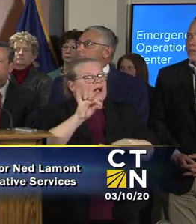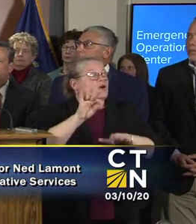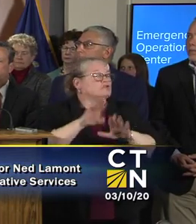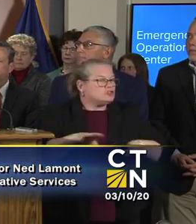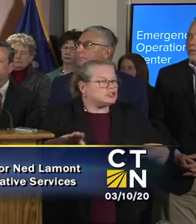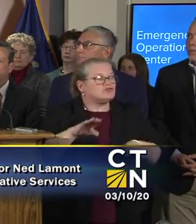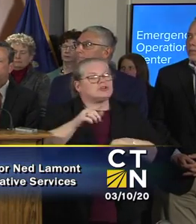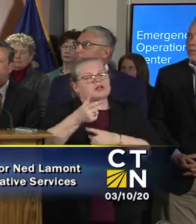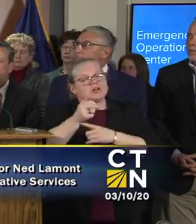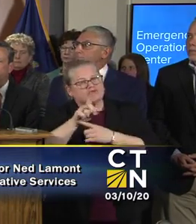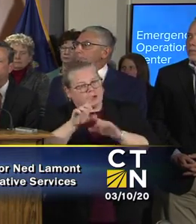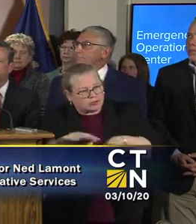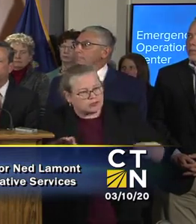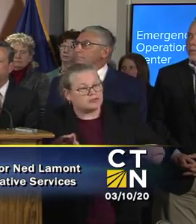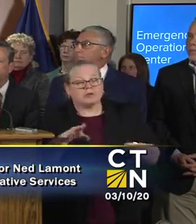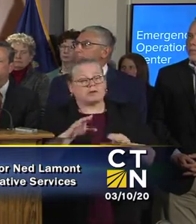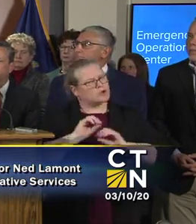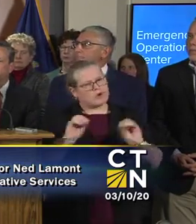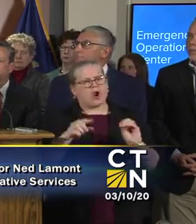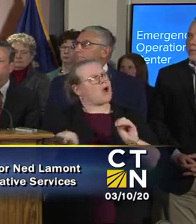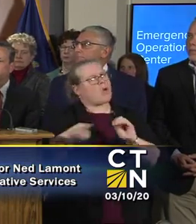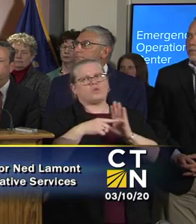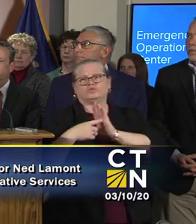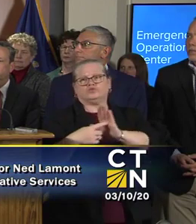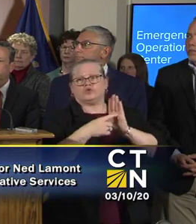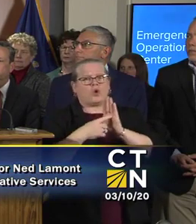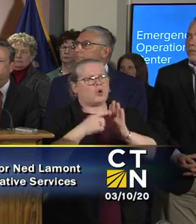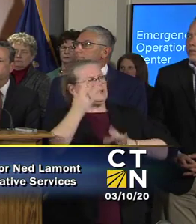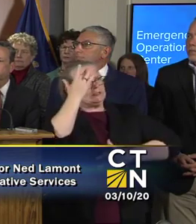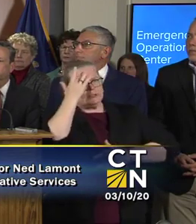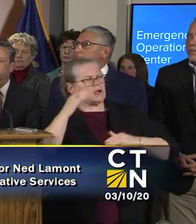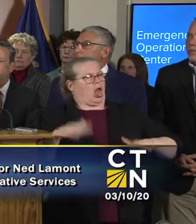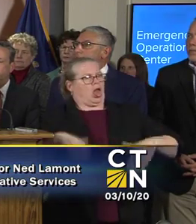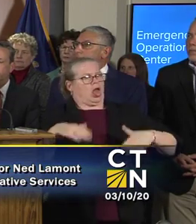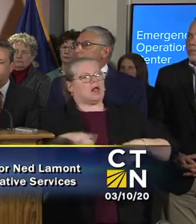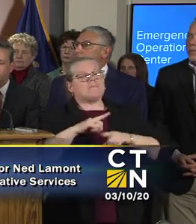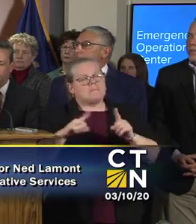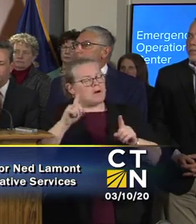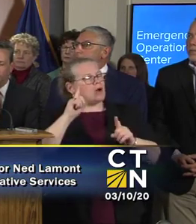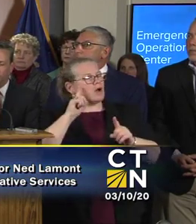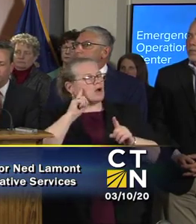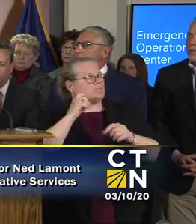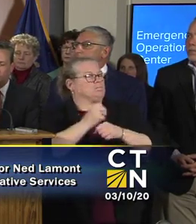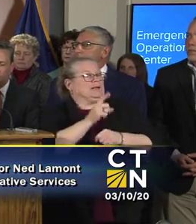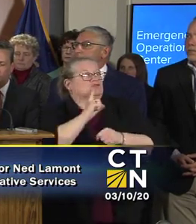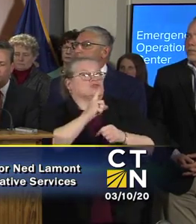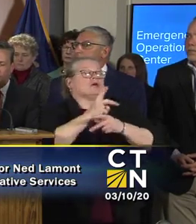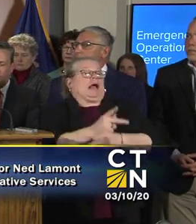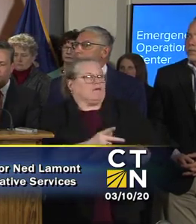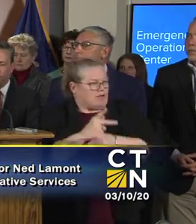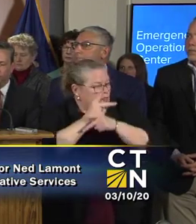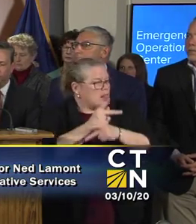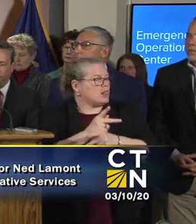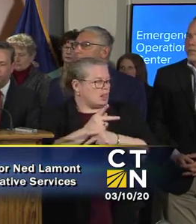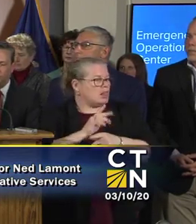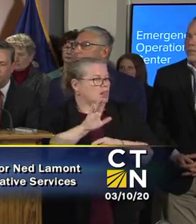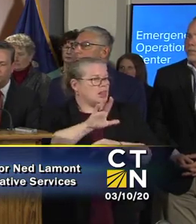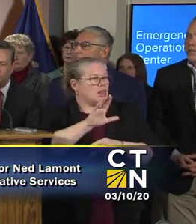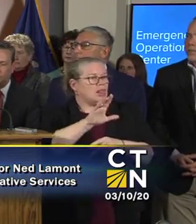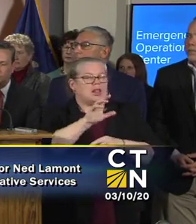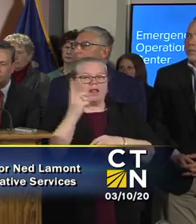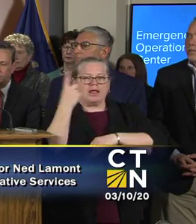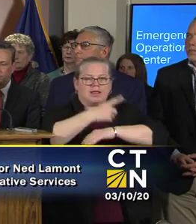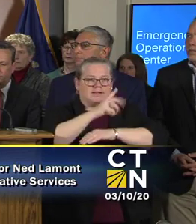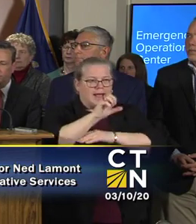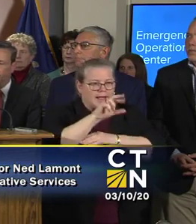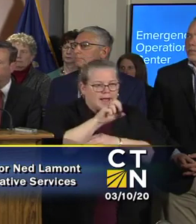this point, but out of an abundance of caution, you know, the actions are being taken with regards to daycare and the school that I think will be announced by